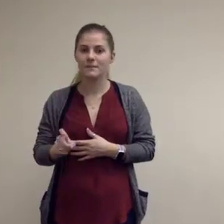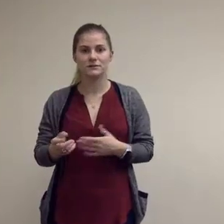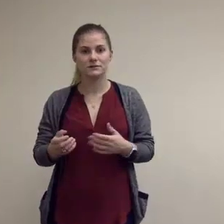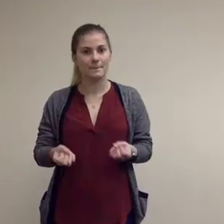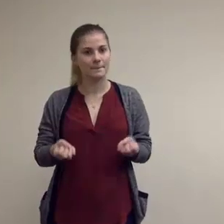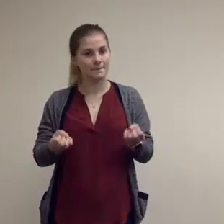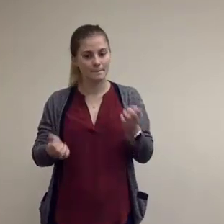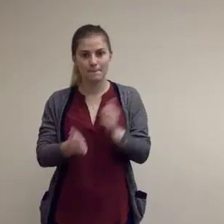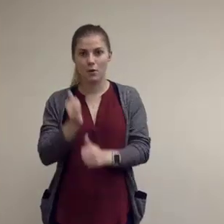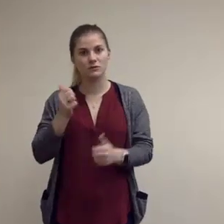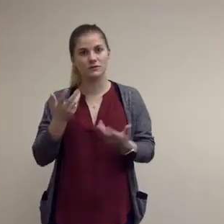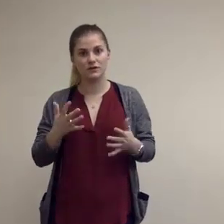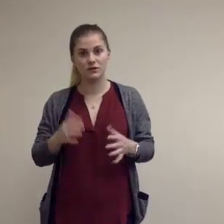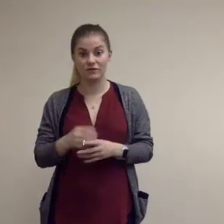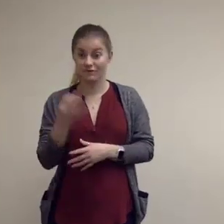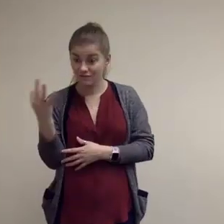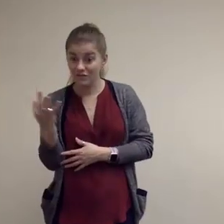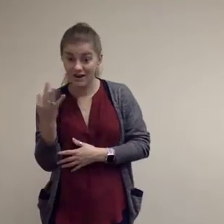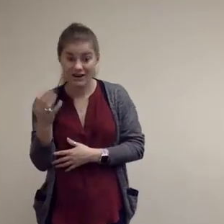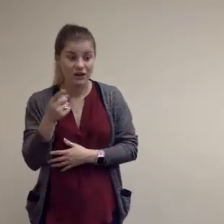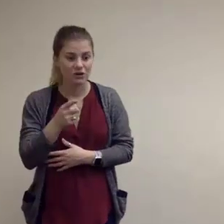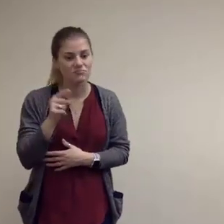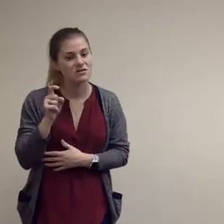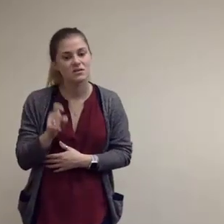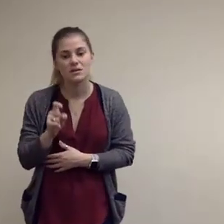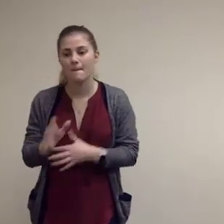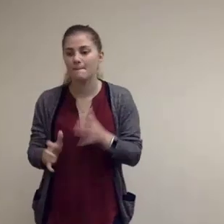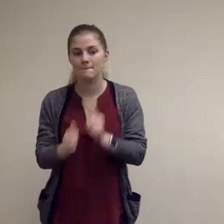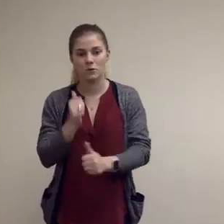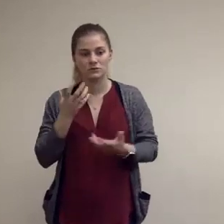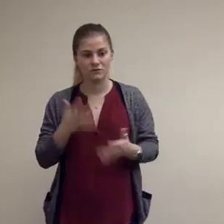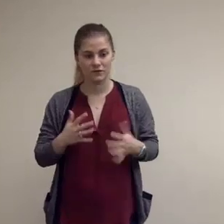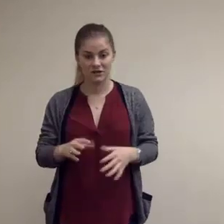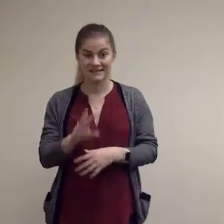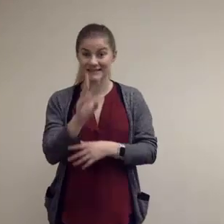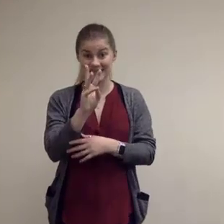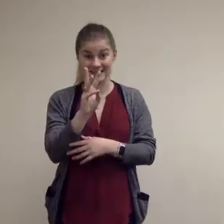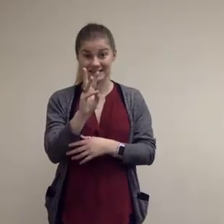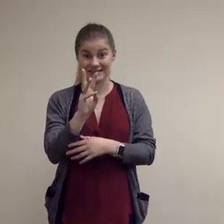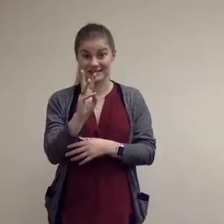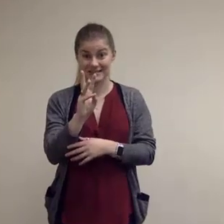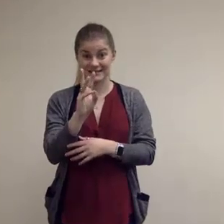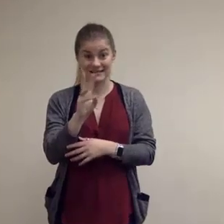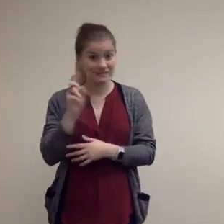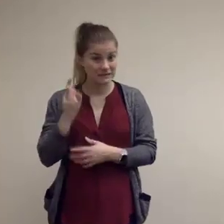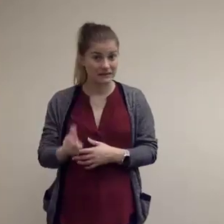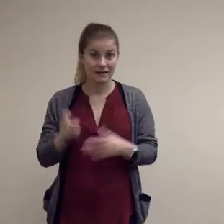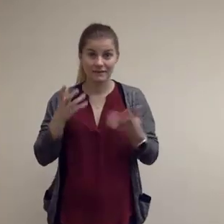Yeah, I expect by Friday you should have at least, well, we may have more, but you should have at least 6 of those worksheets done, which means you need to use your spare time